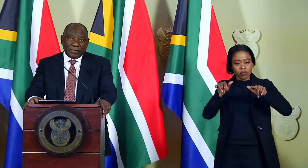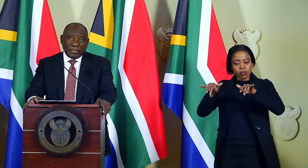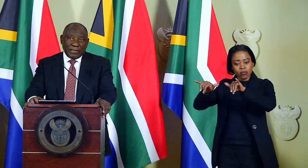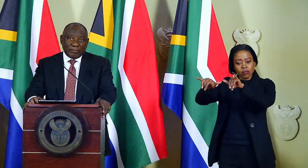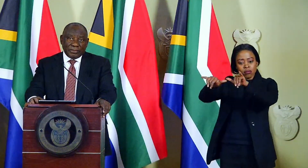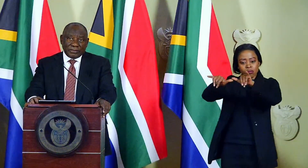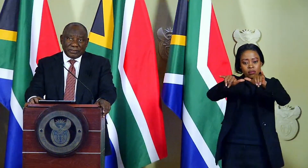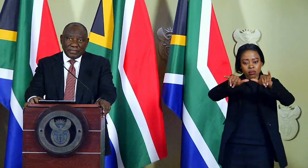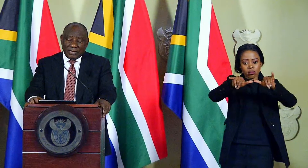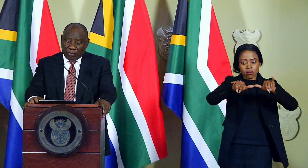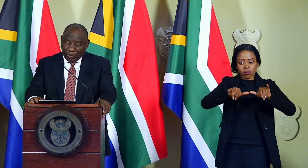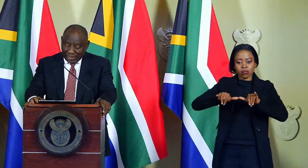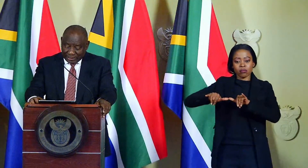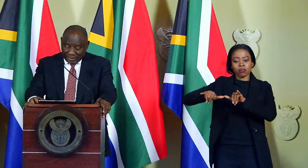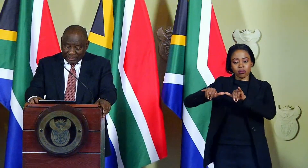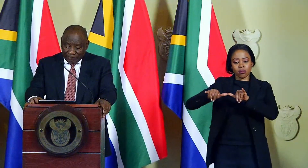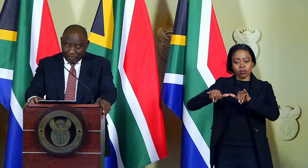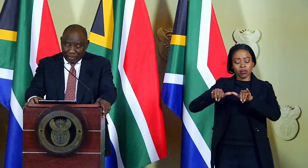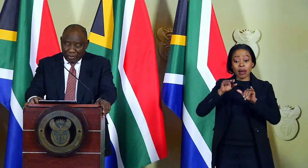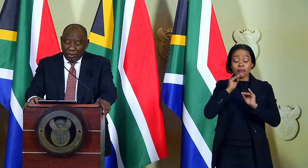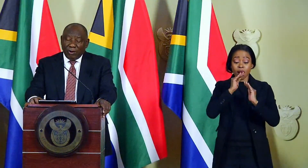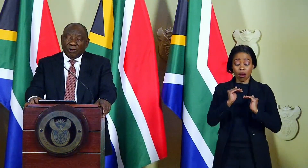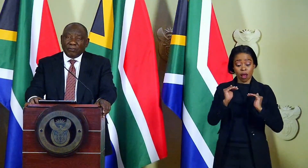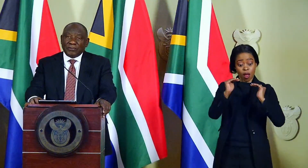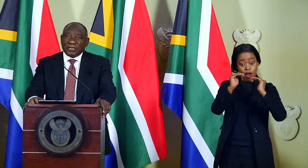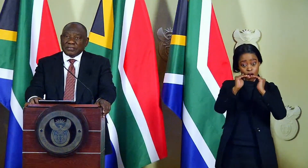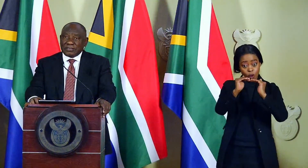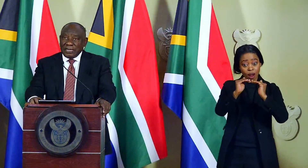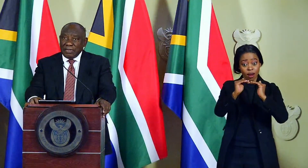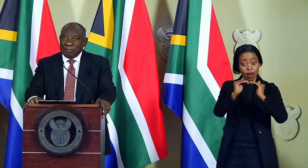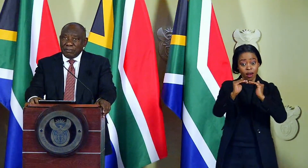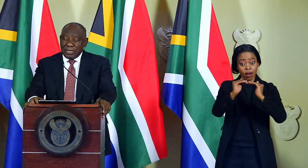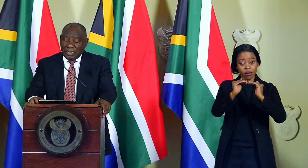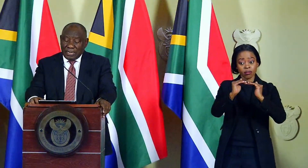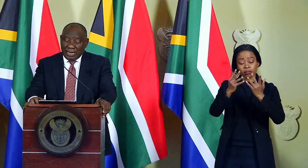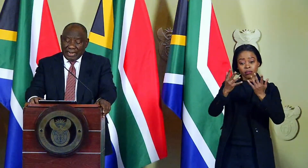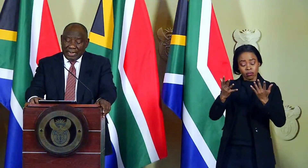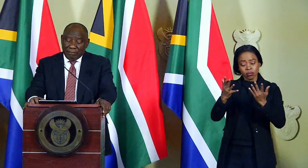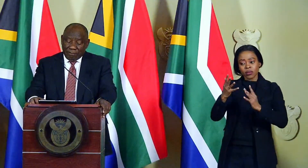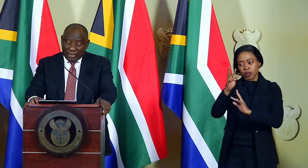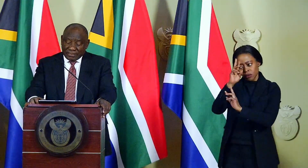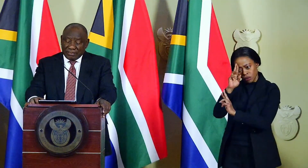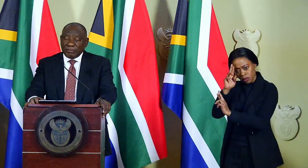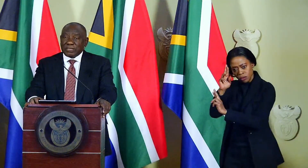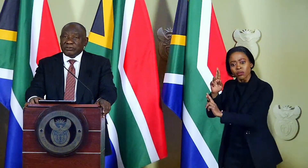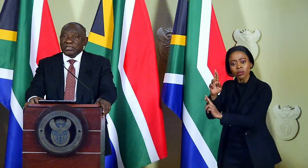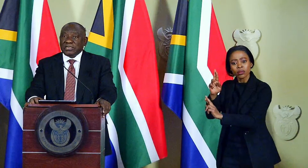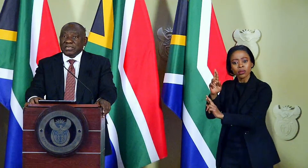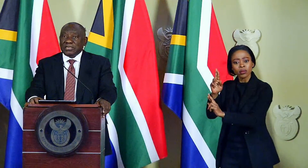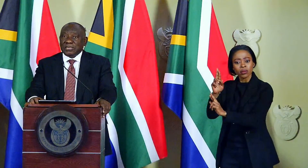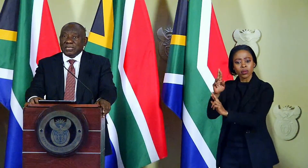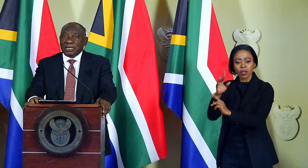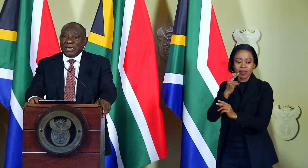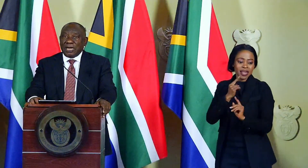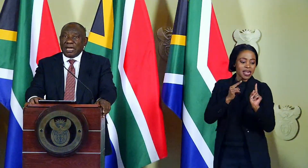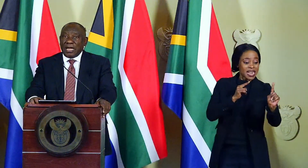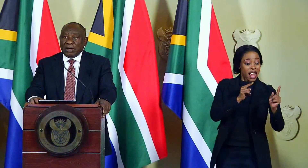parity, in other words, equality of esteem and must be